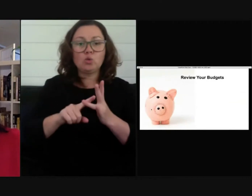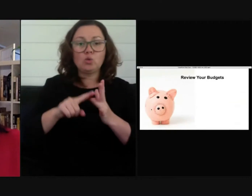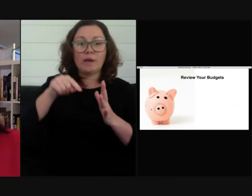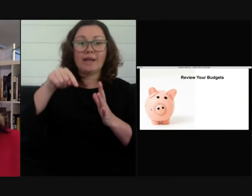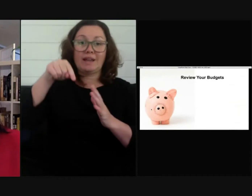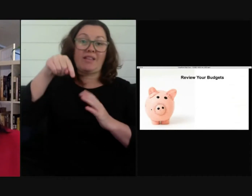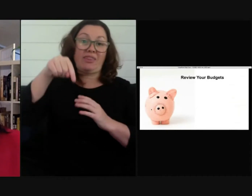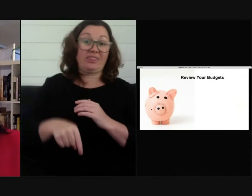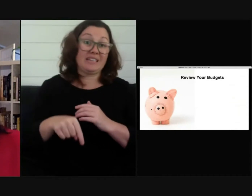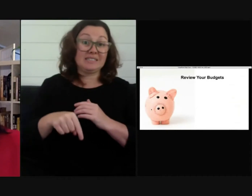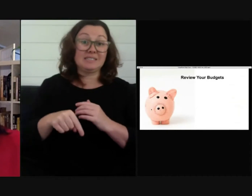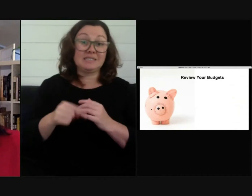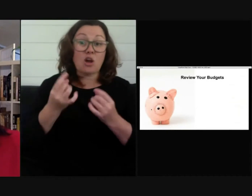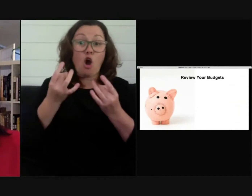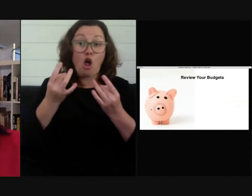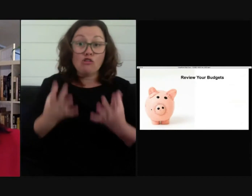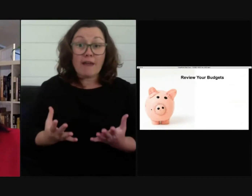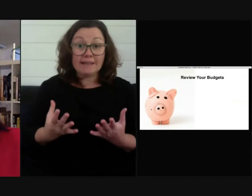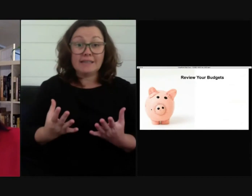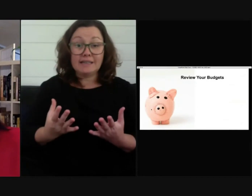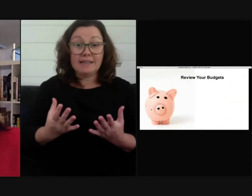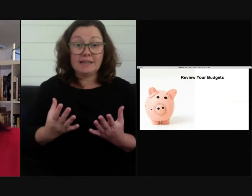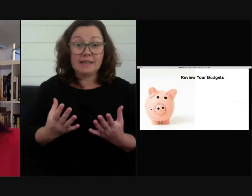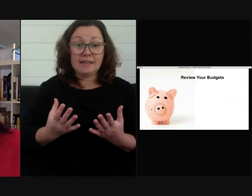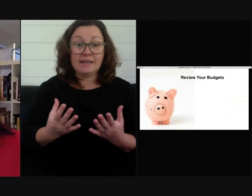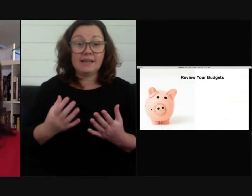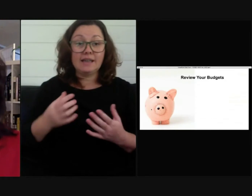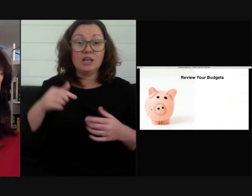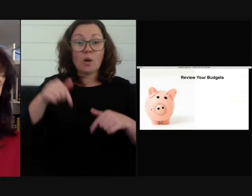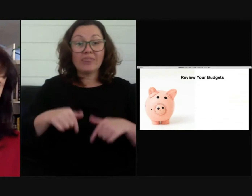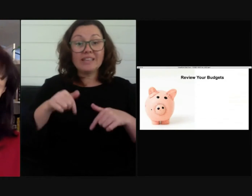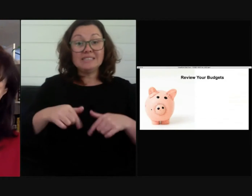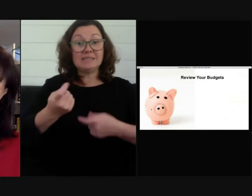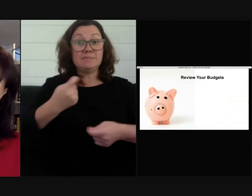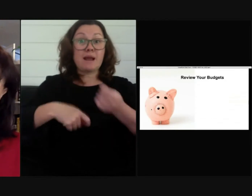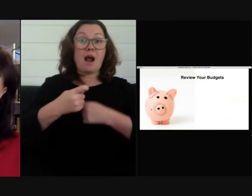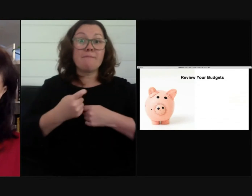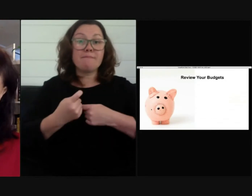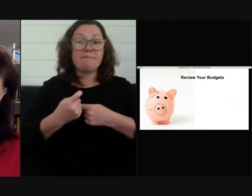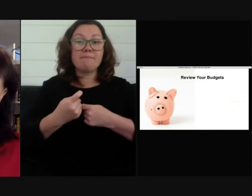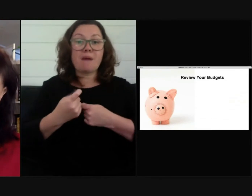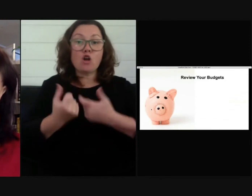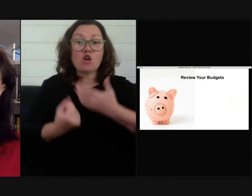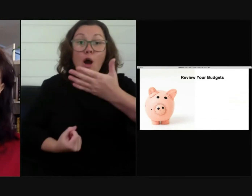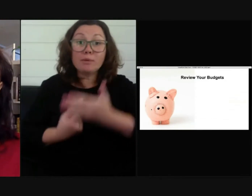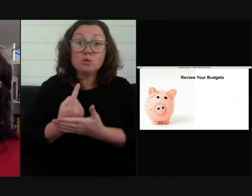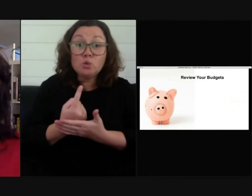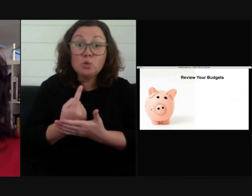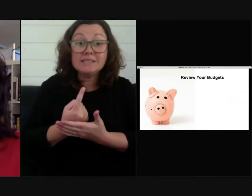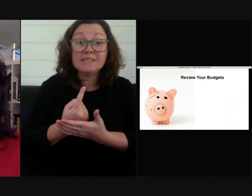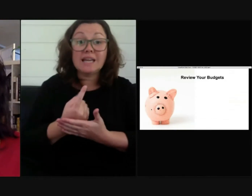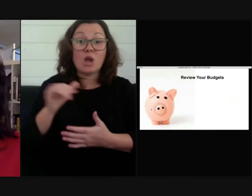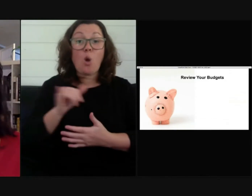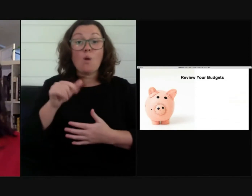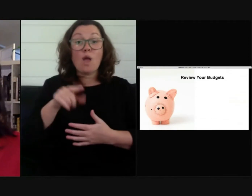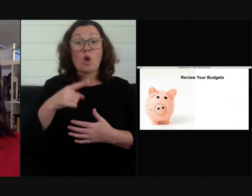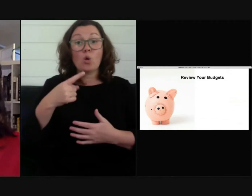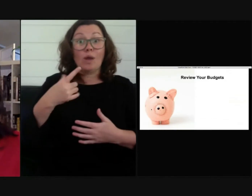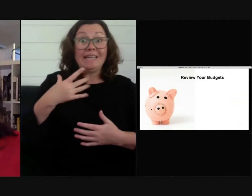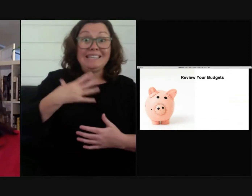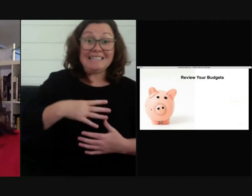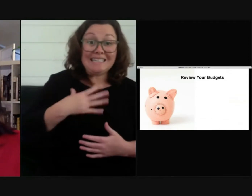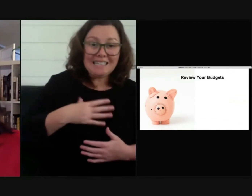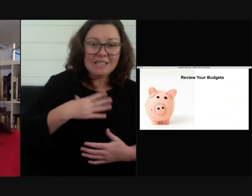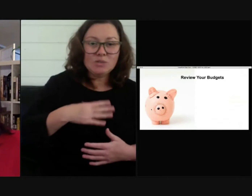has become the opportunity, whether you need to or whether you think it's just a good idea, to go through all of your